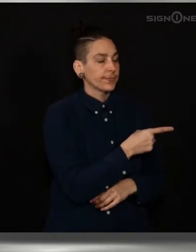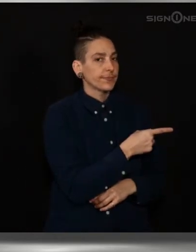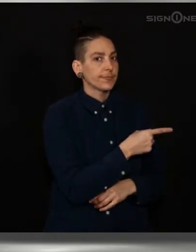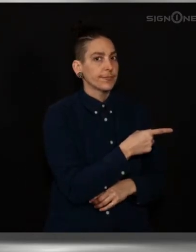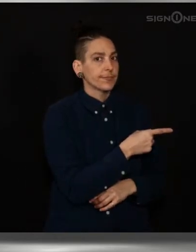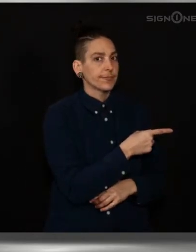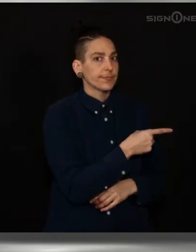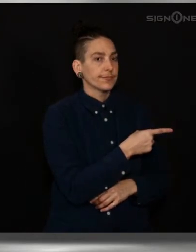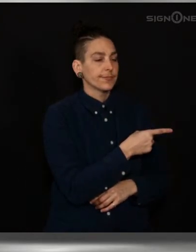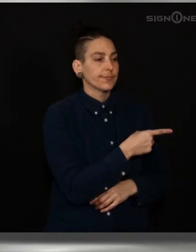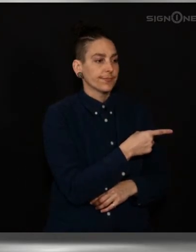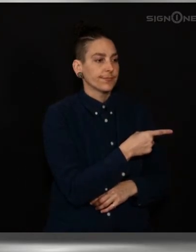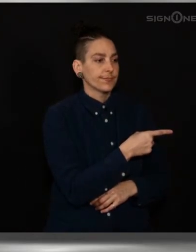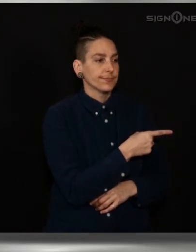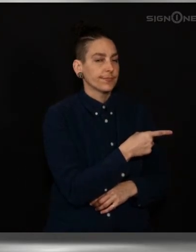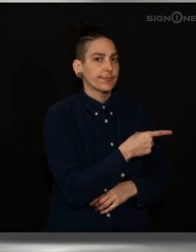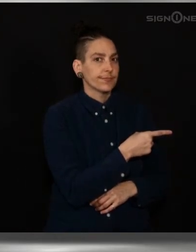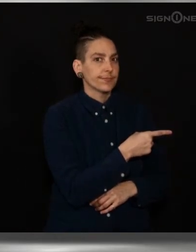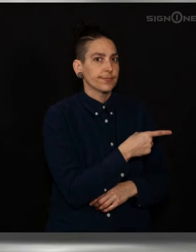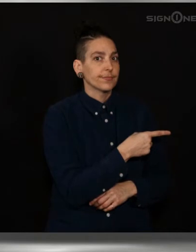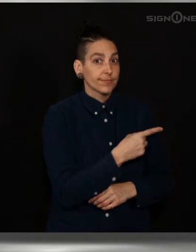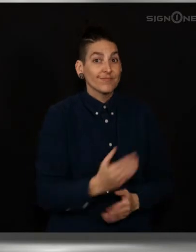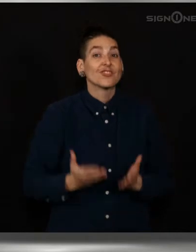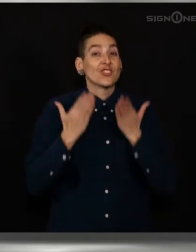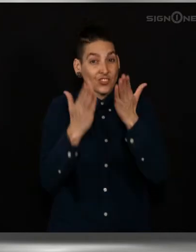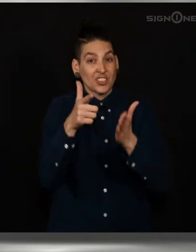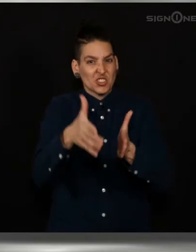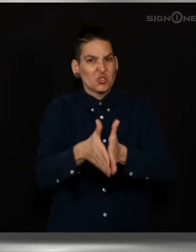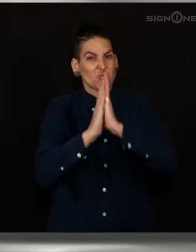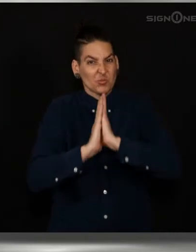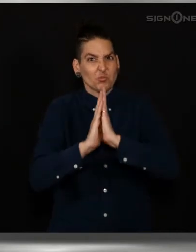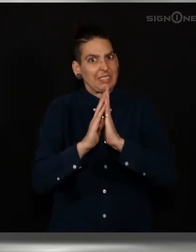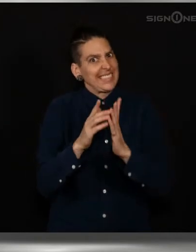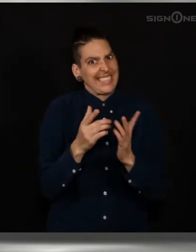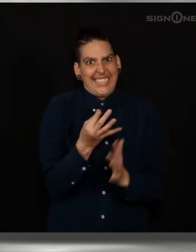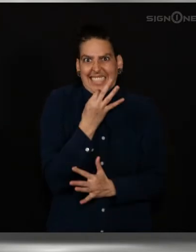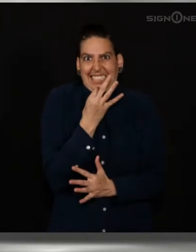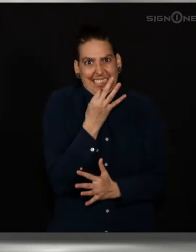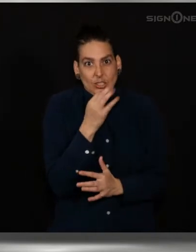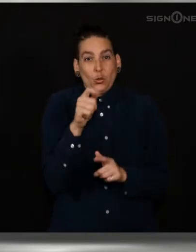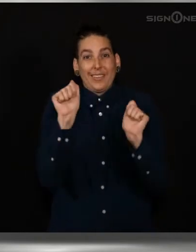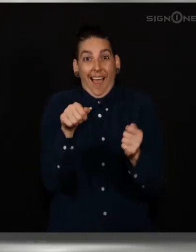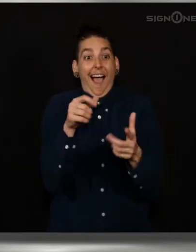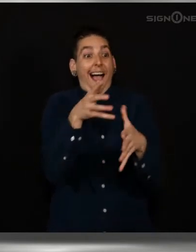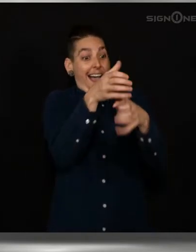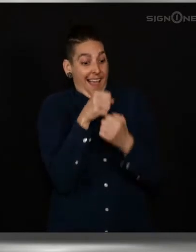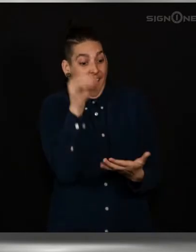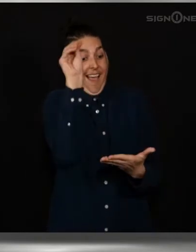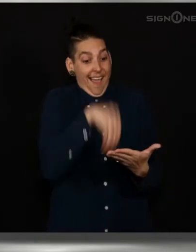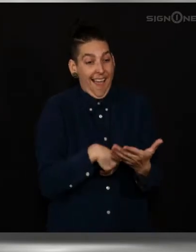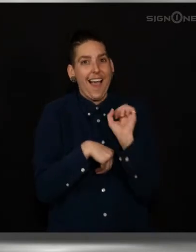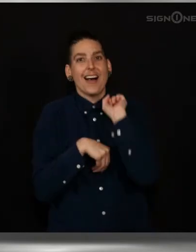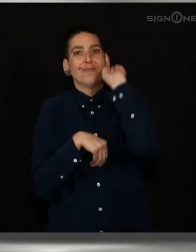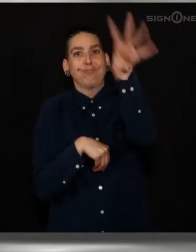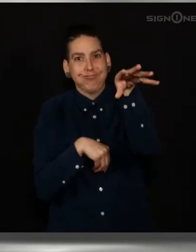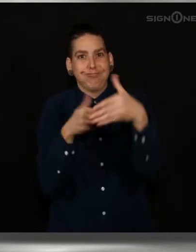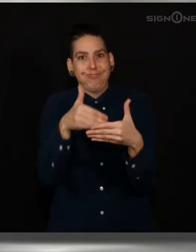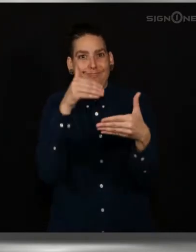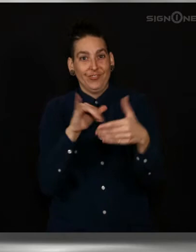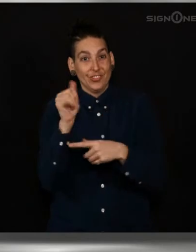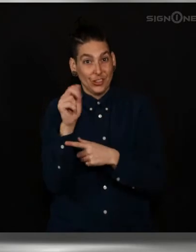ballotrequest.sos.ga.gov. Request it as soon as possible so you can receive it in the mail and be able to return it by January 5th,